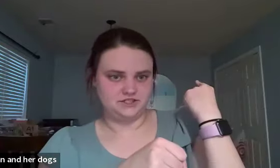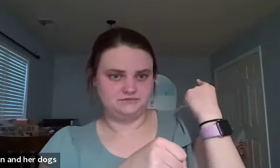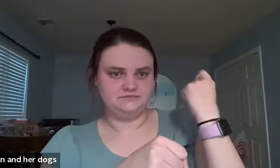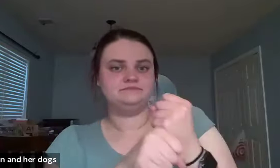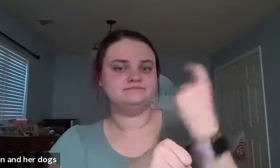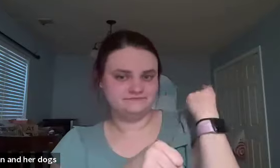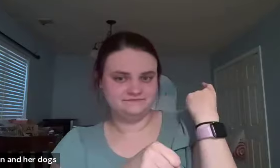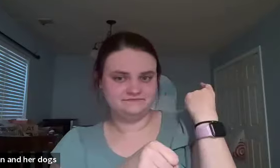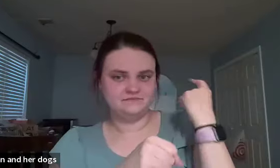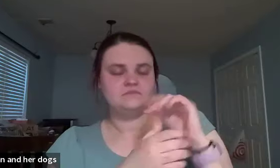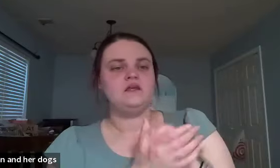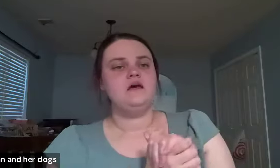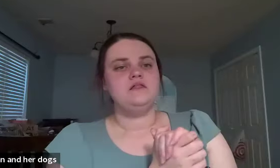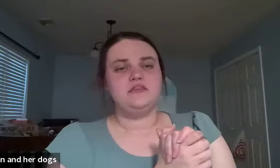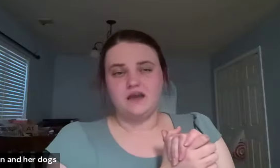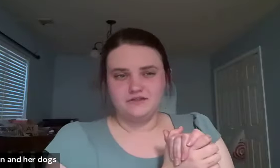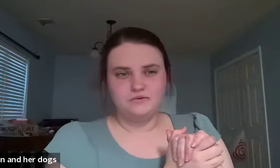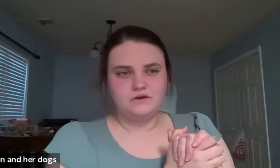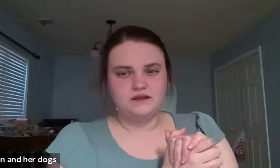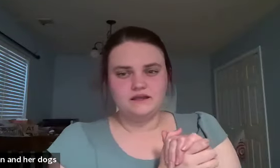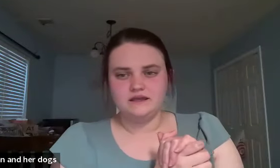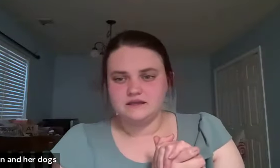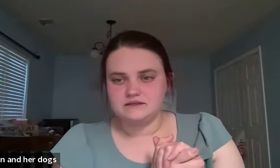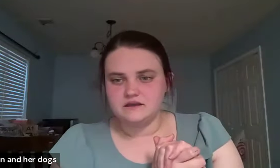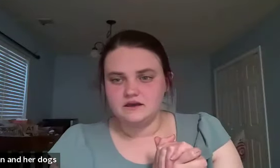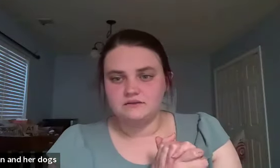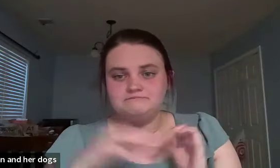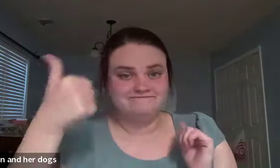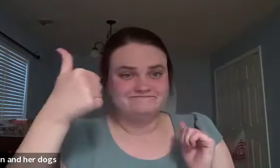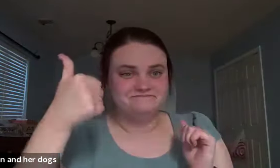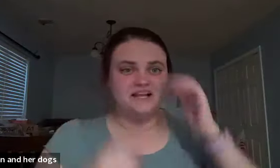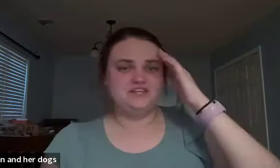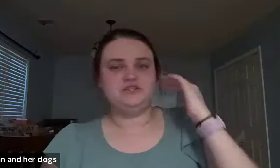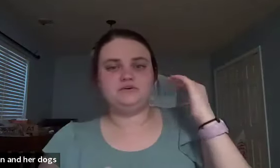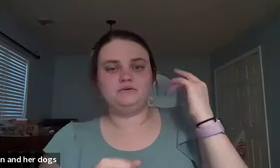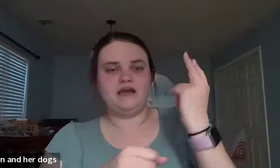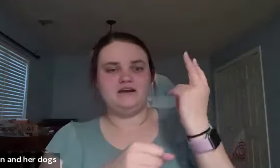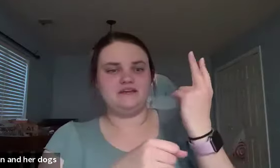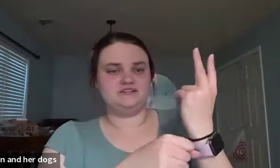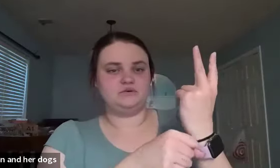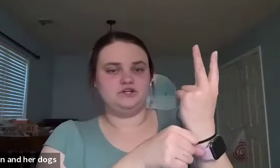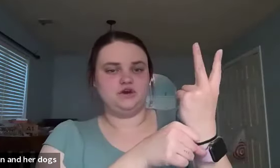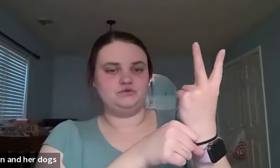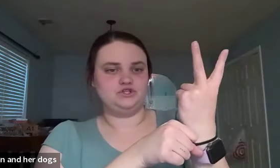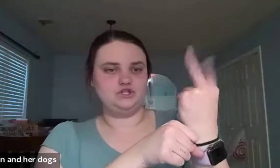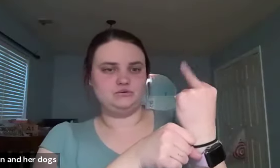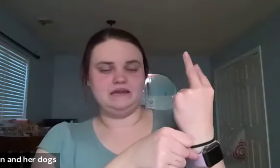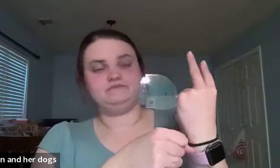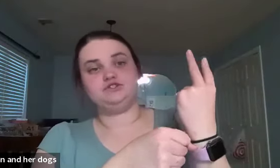Last year. The other one is you have it where you go to like for